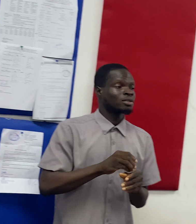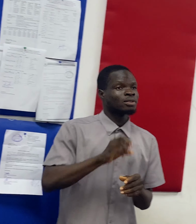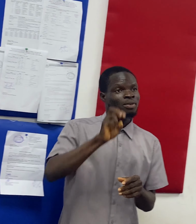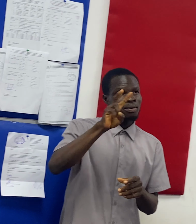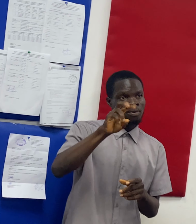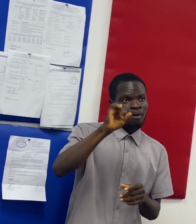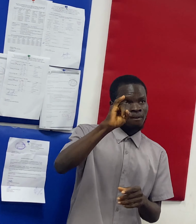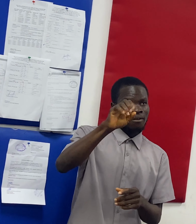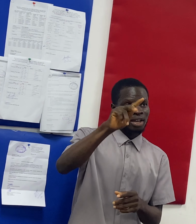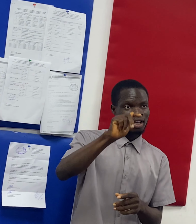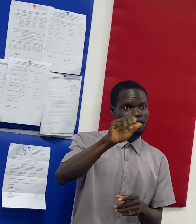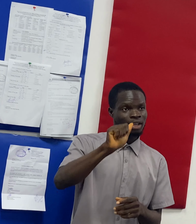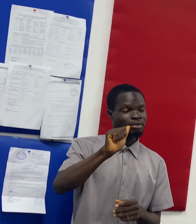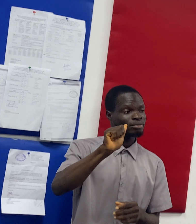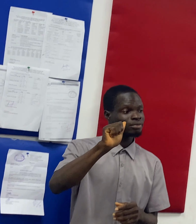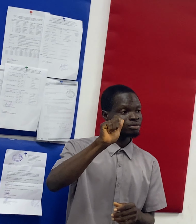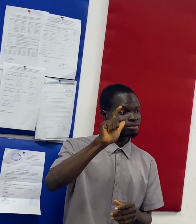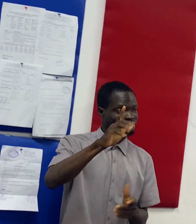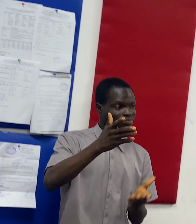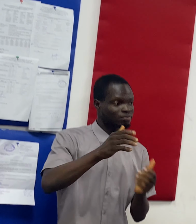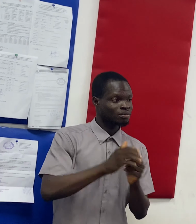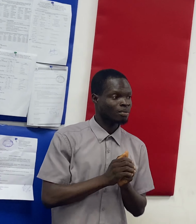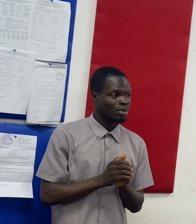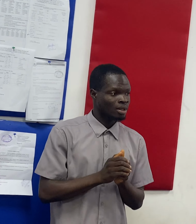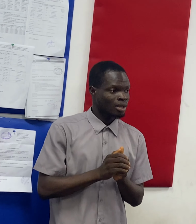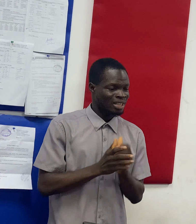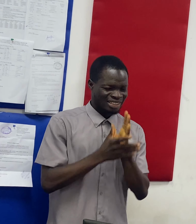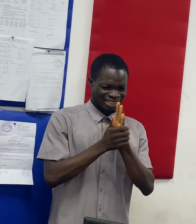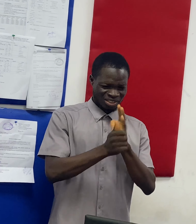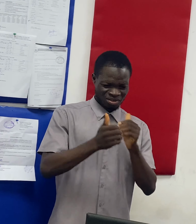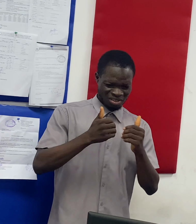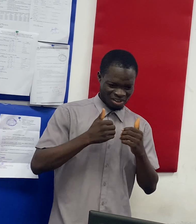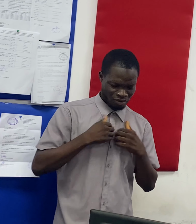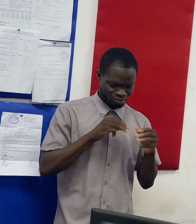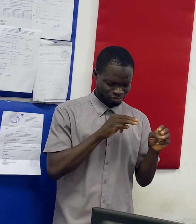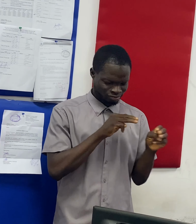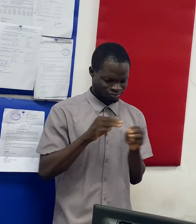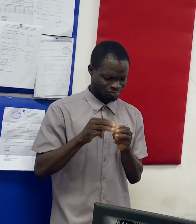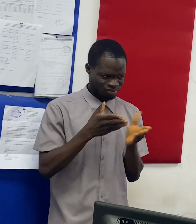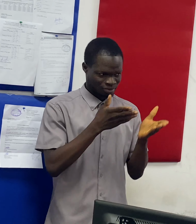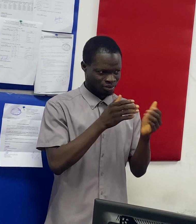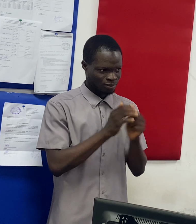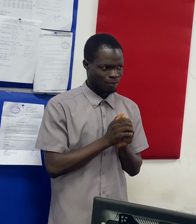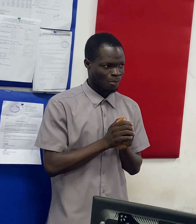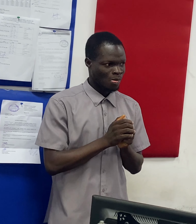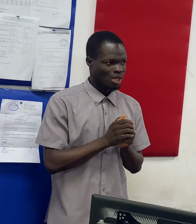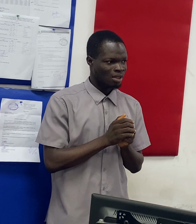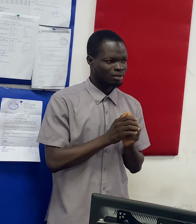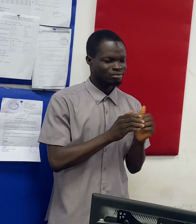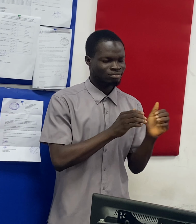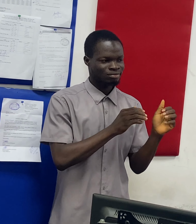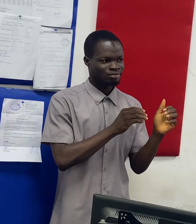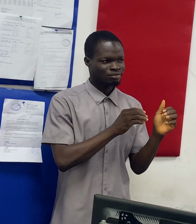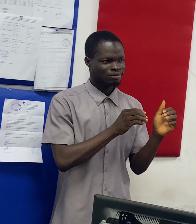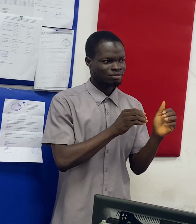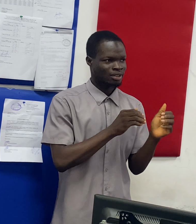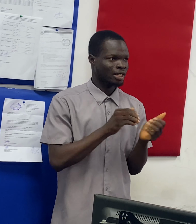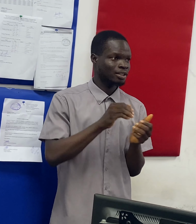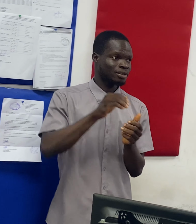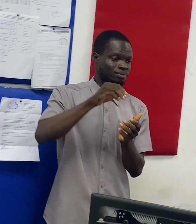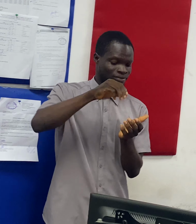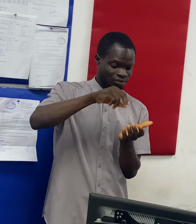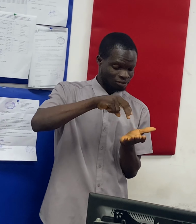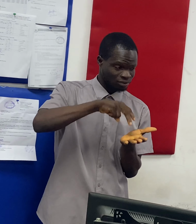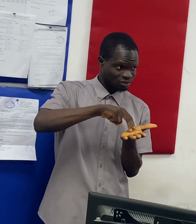the weight, the height, the scale we have is movable. We have a movable scale, okay,